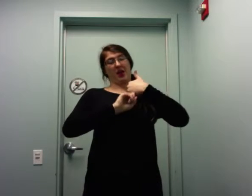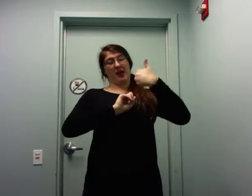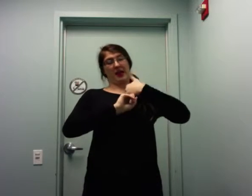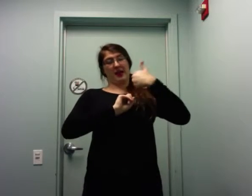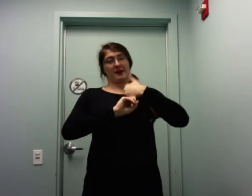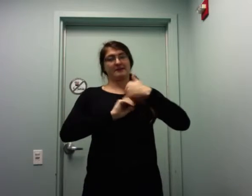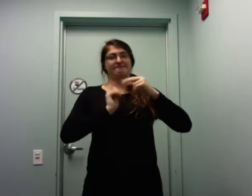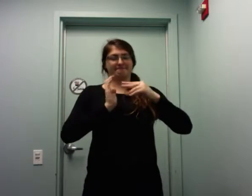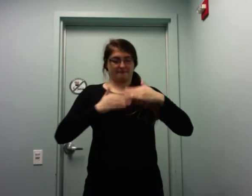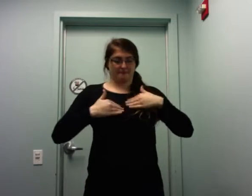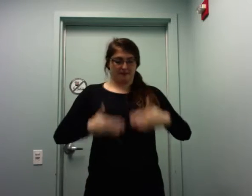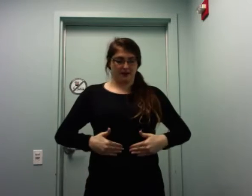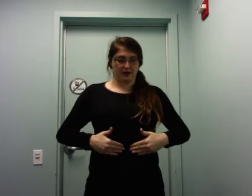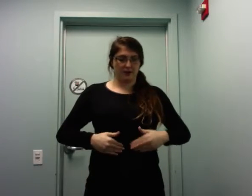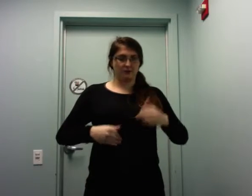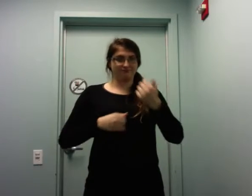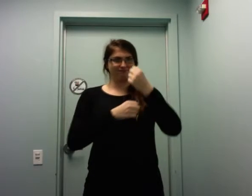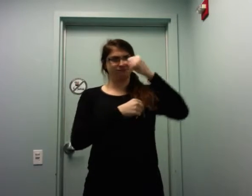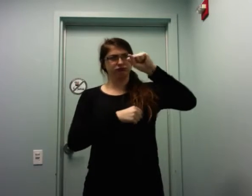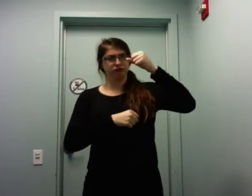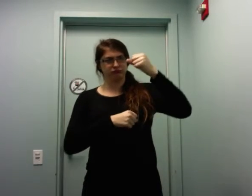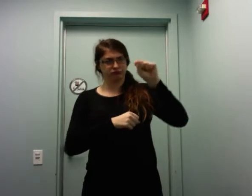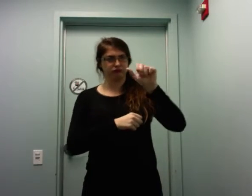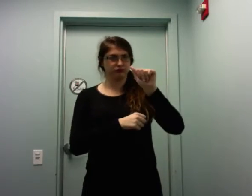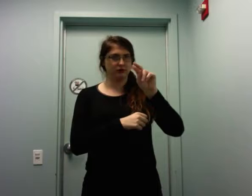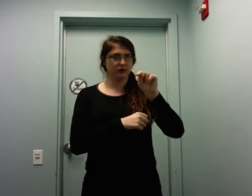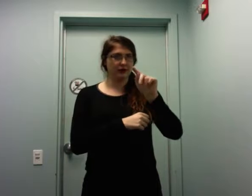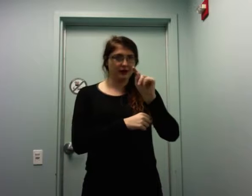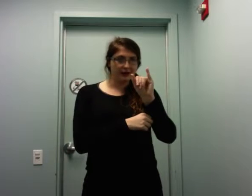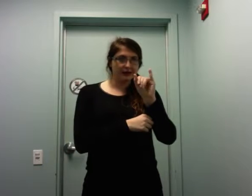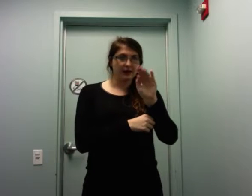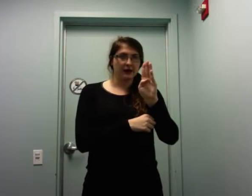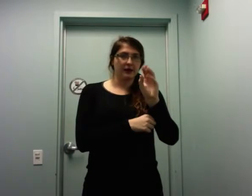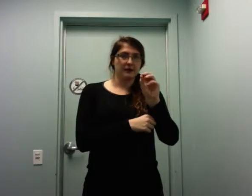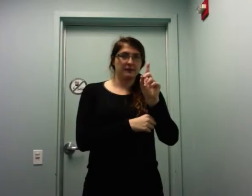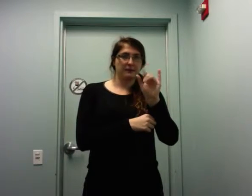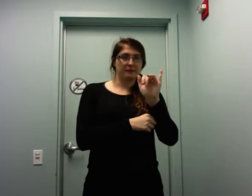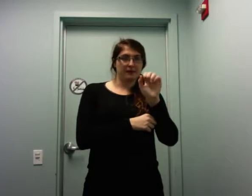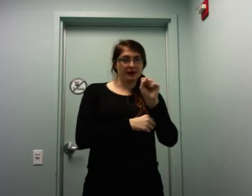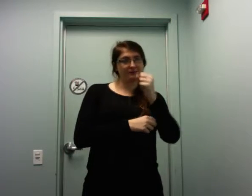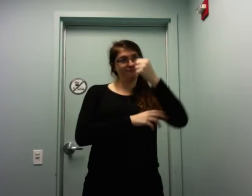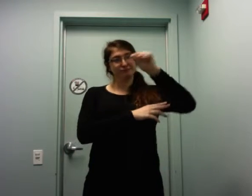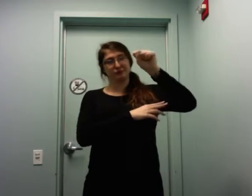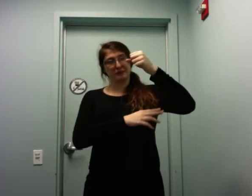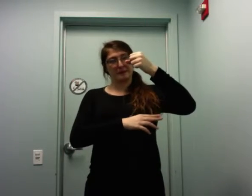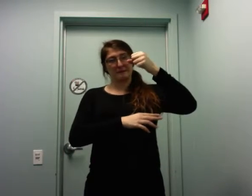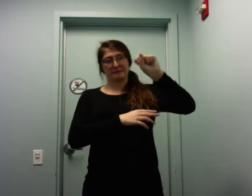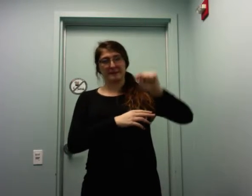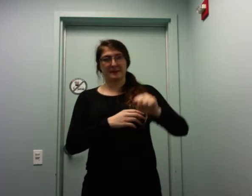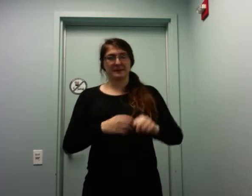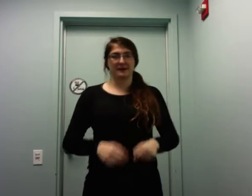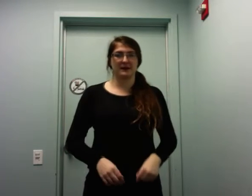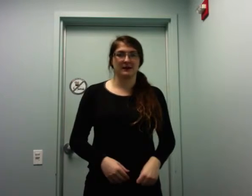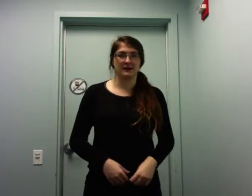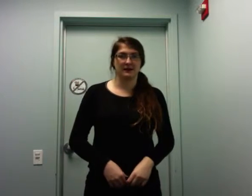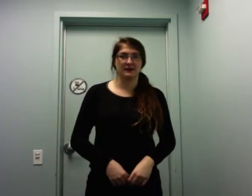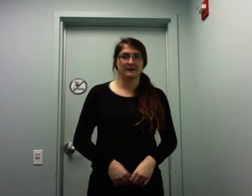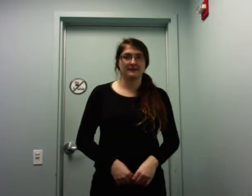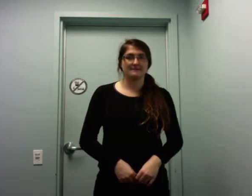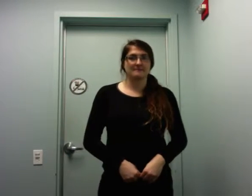virus. Antibodies are part of the immune system, which may most easily be understood as a sort of messenger. They go